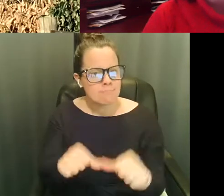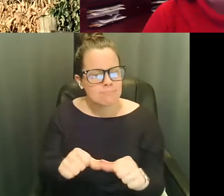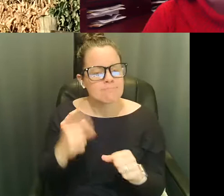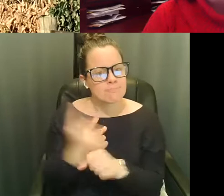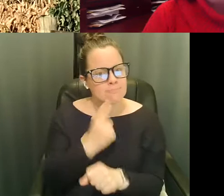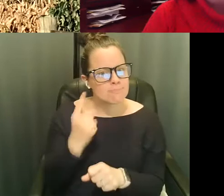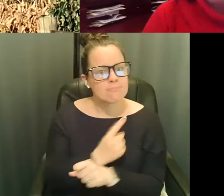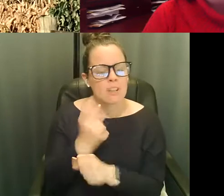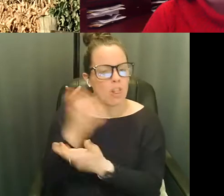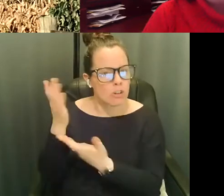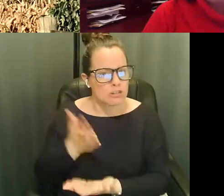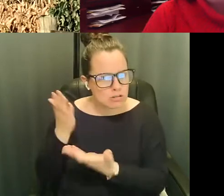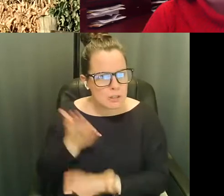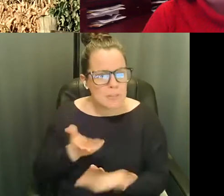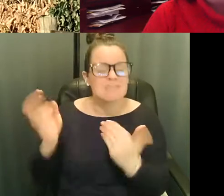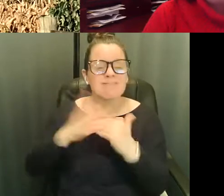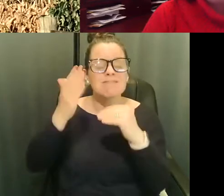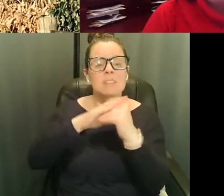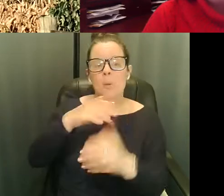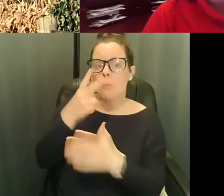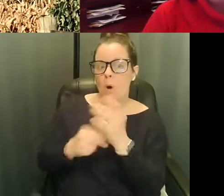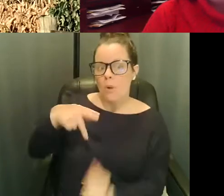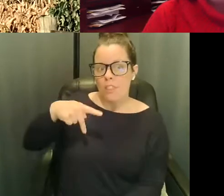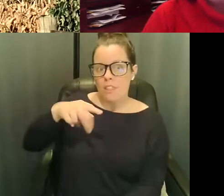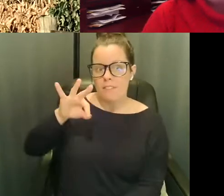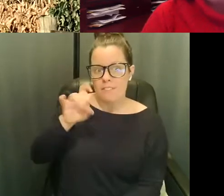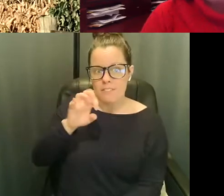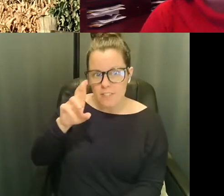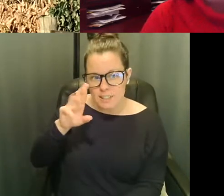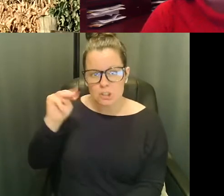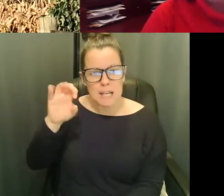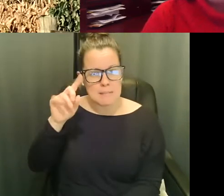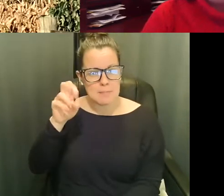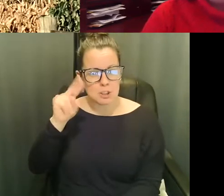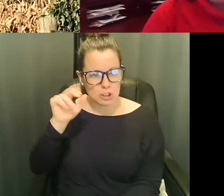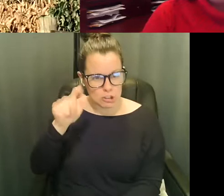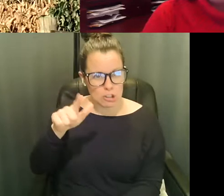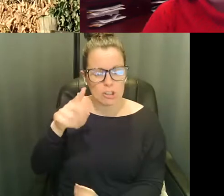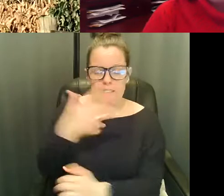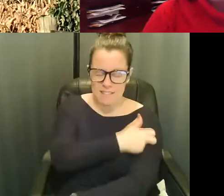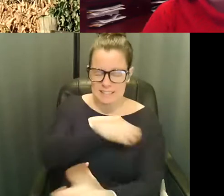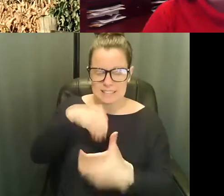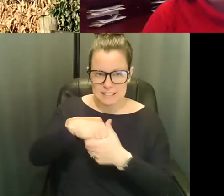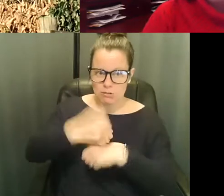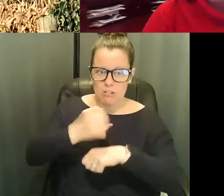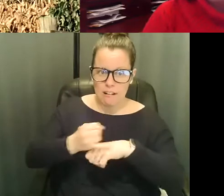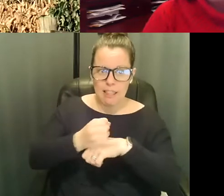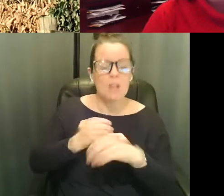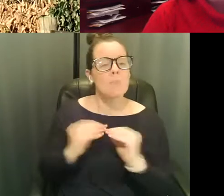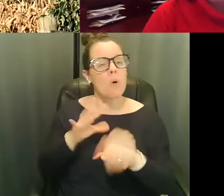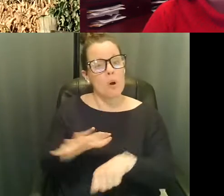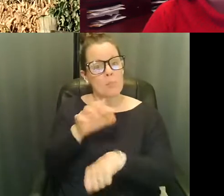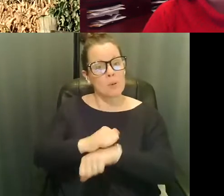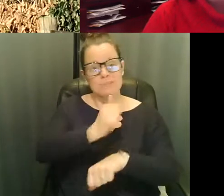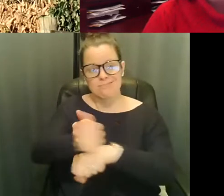increasing shipments of both the Pfizer and Moderna vaccines in Rock Island County. More appointments are becoming available at